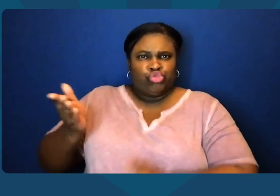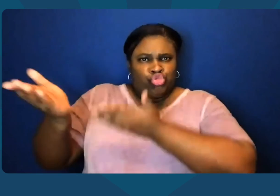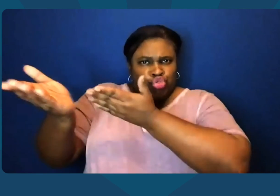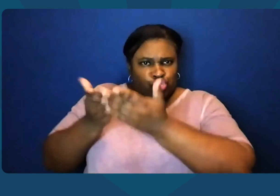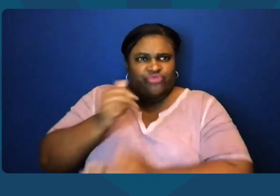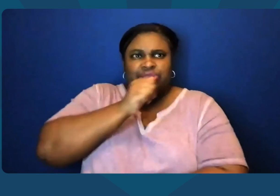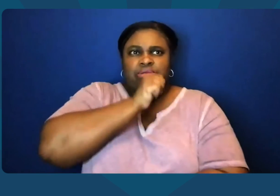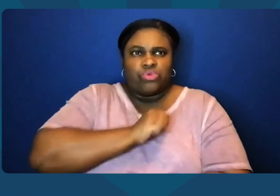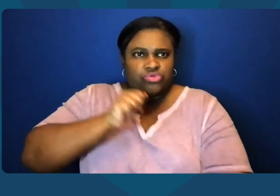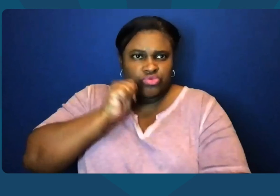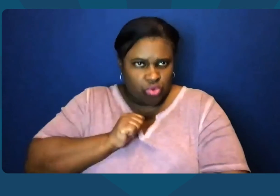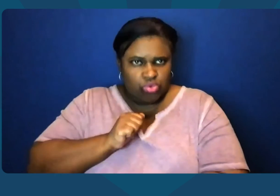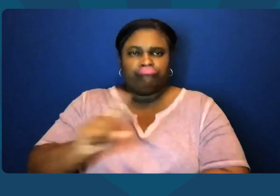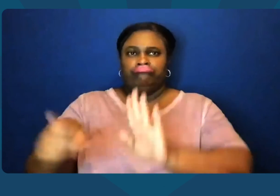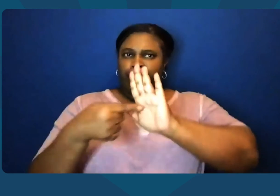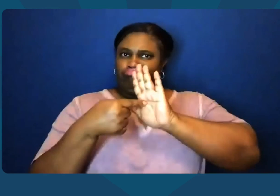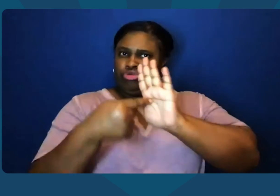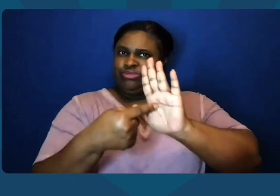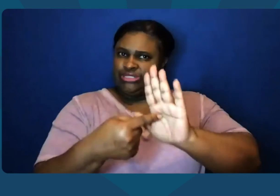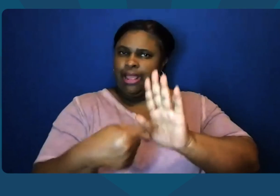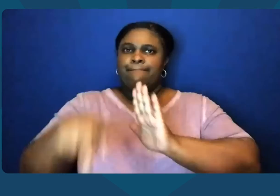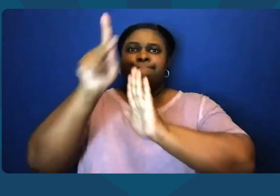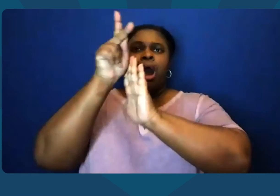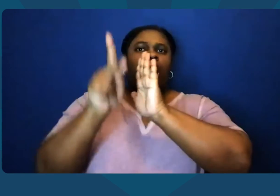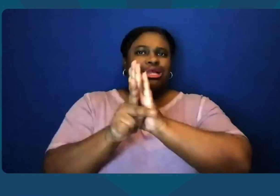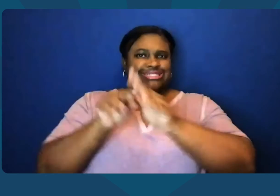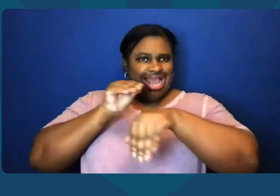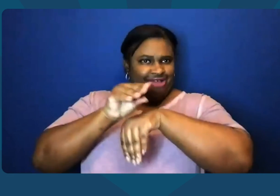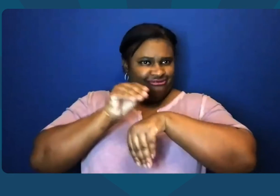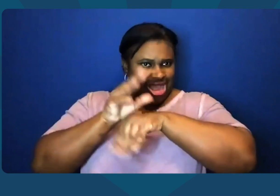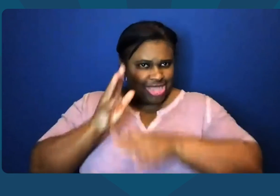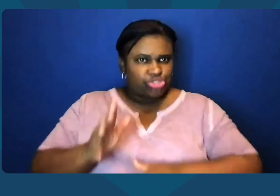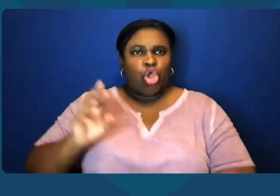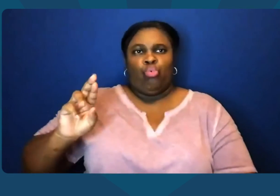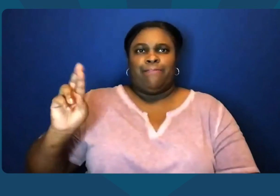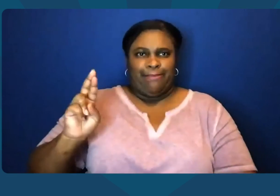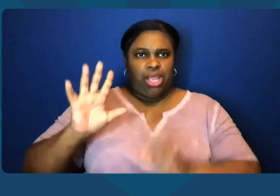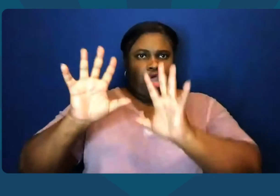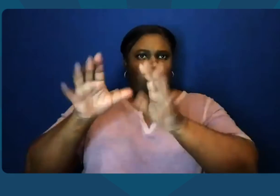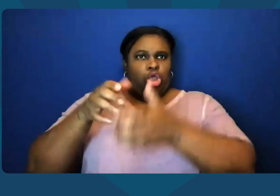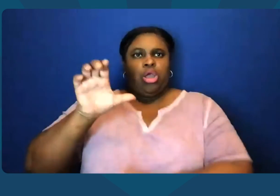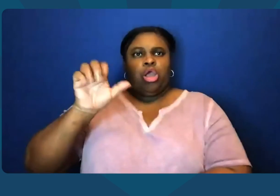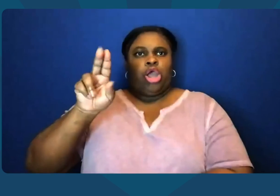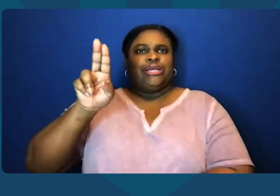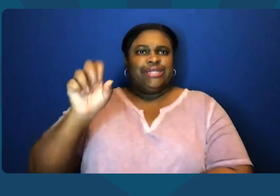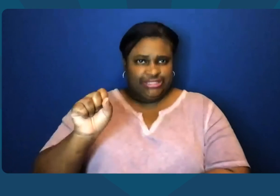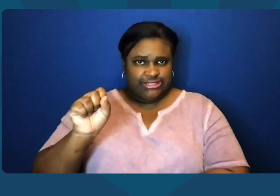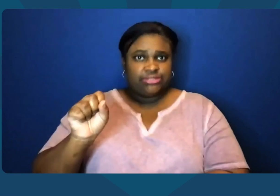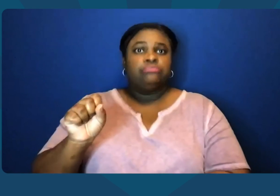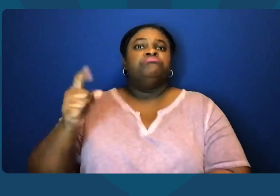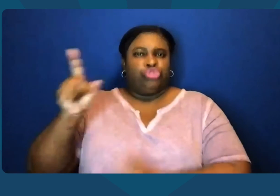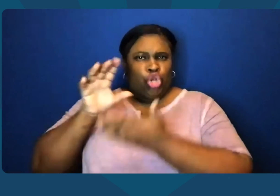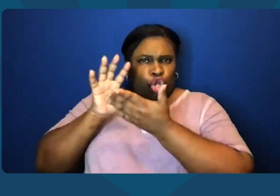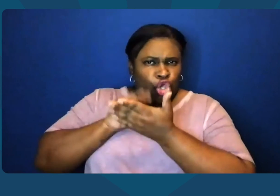He served at the Arizona House of Representatives as a policy advisor for the Republican caucus, where